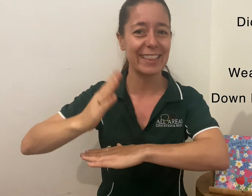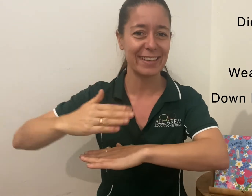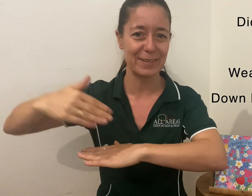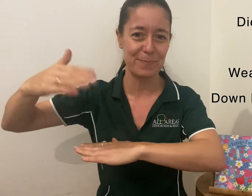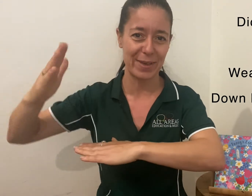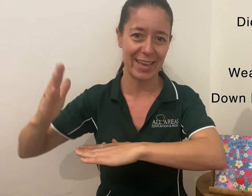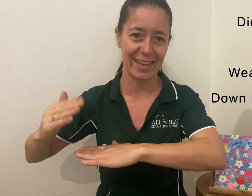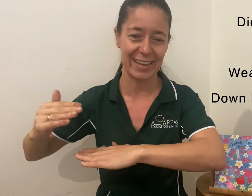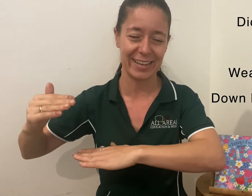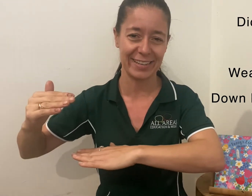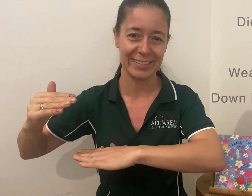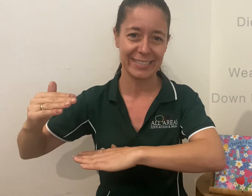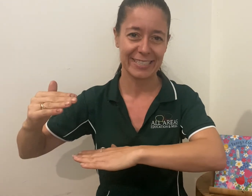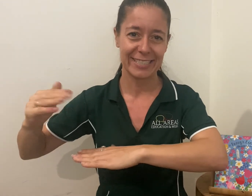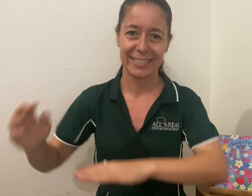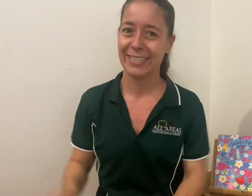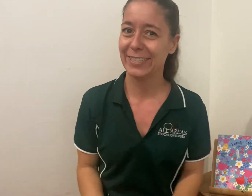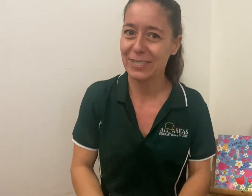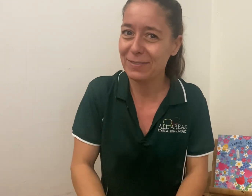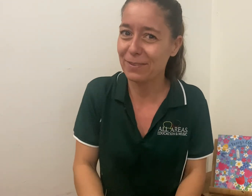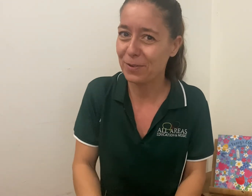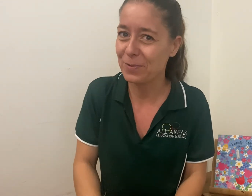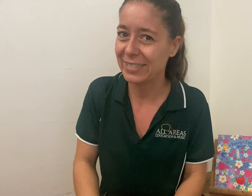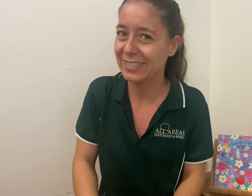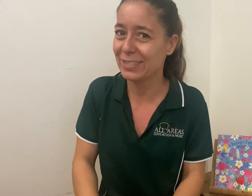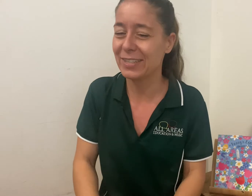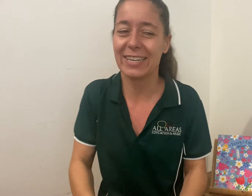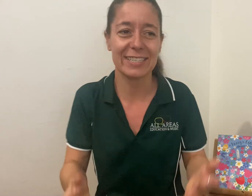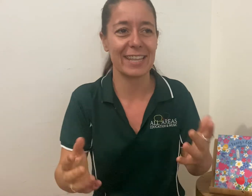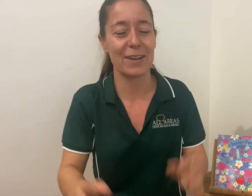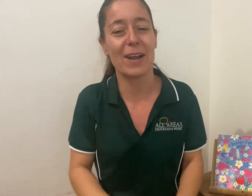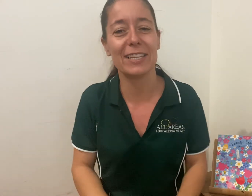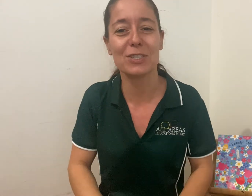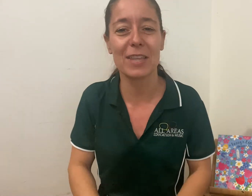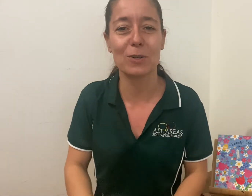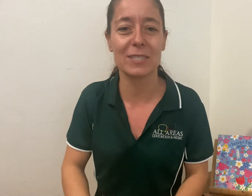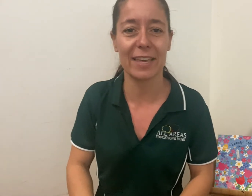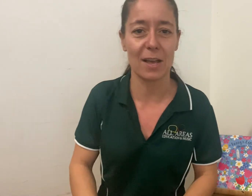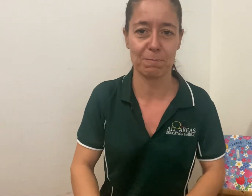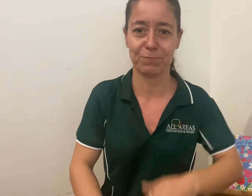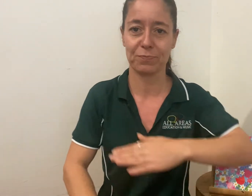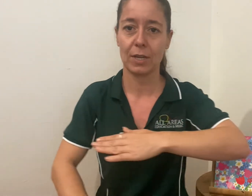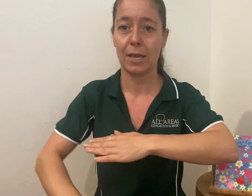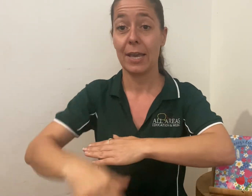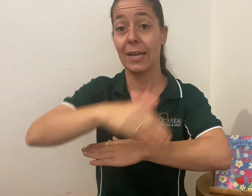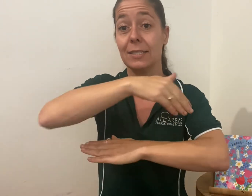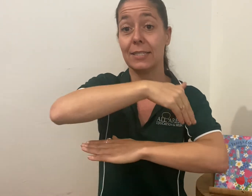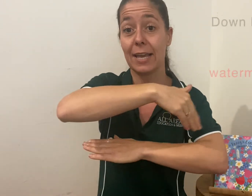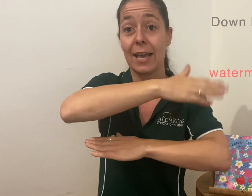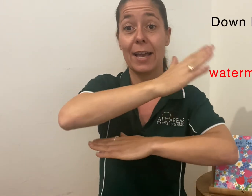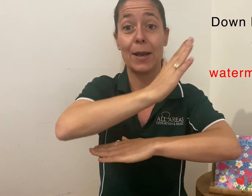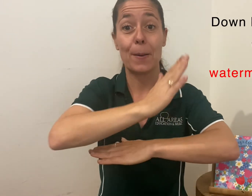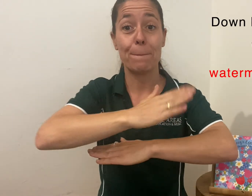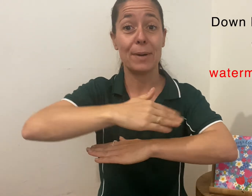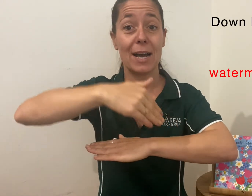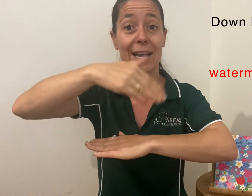the bay? Lots of different ways to do that, isn't there? All right, let's do that all together. Down by